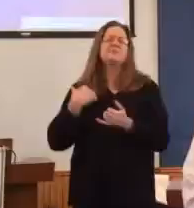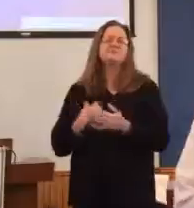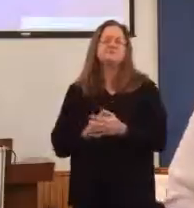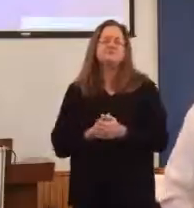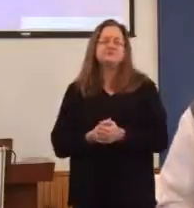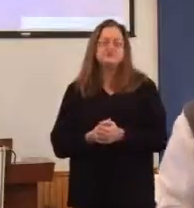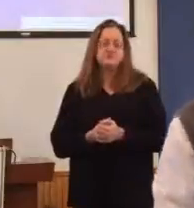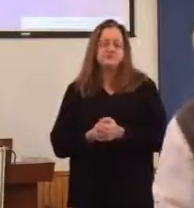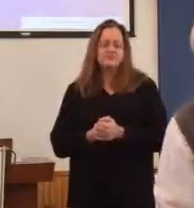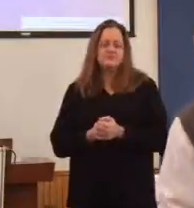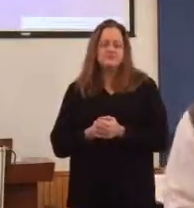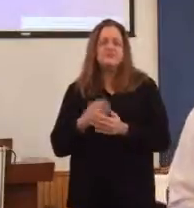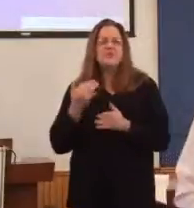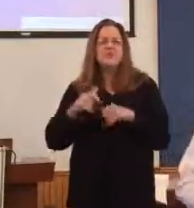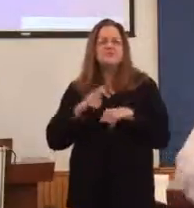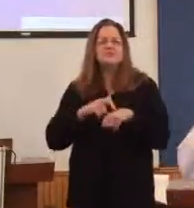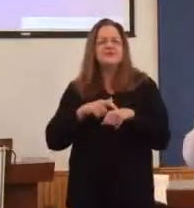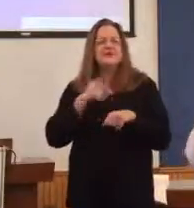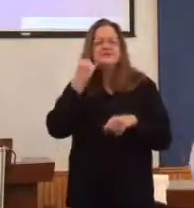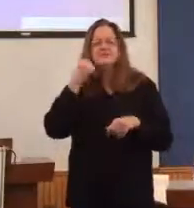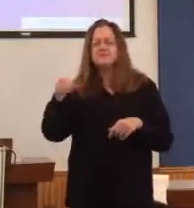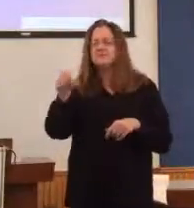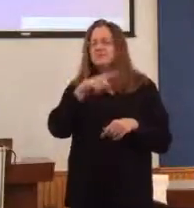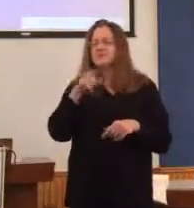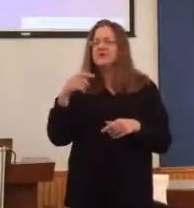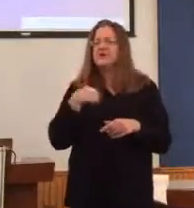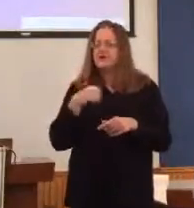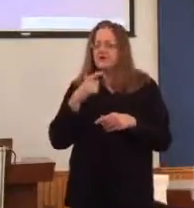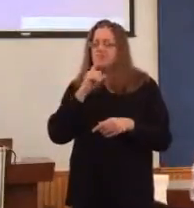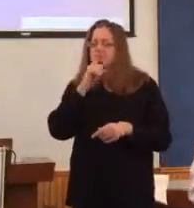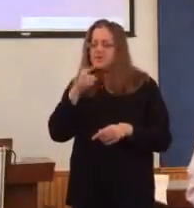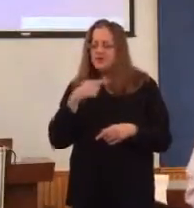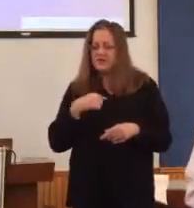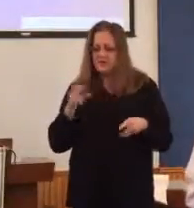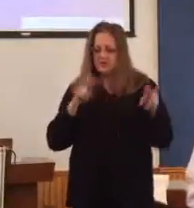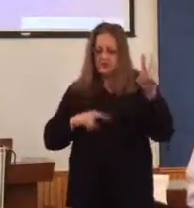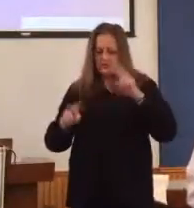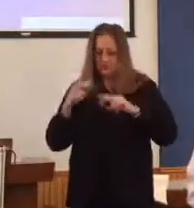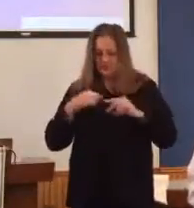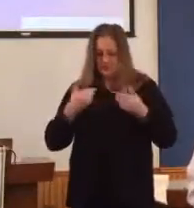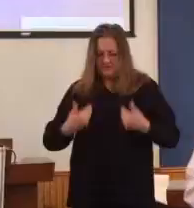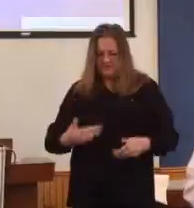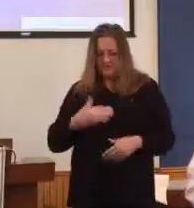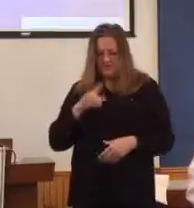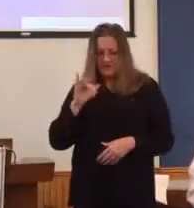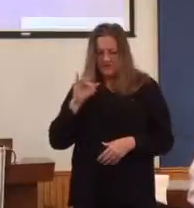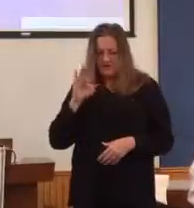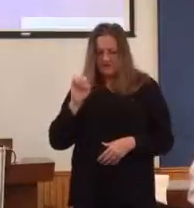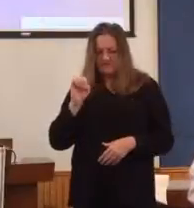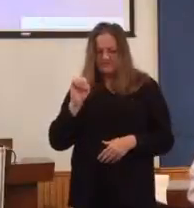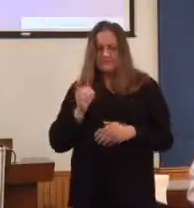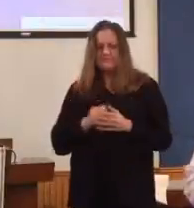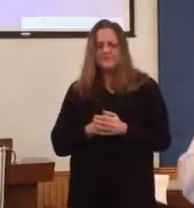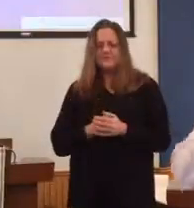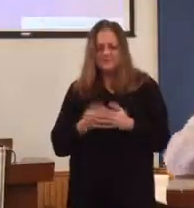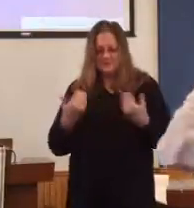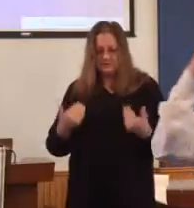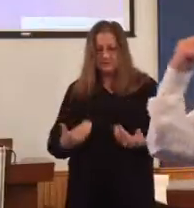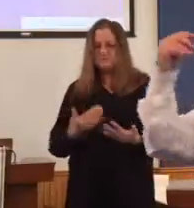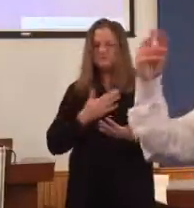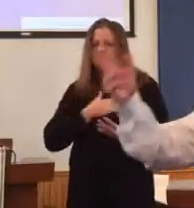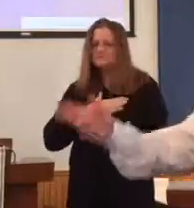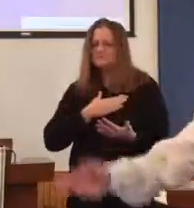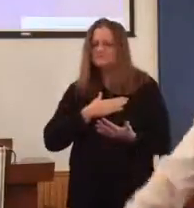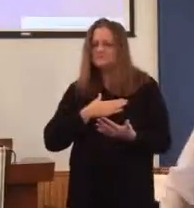You know, when's the last time you stopped and really looked at your life? Most of us, it's